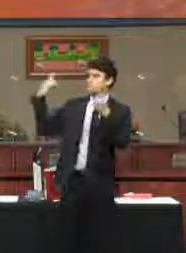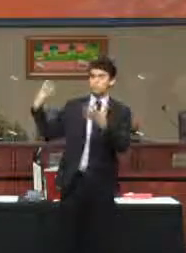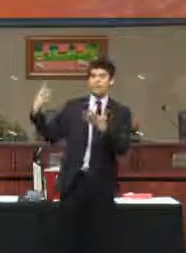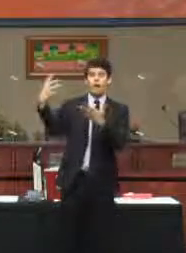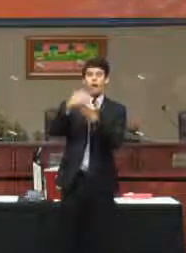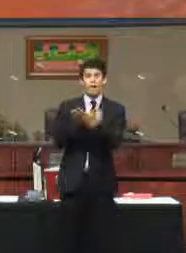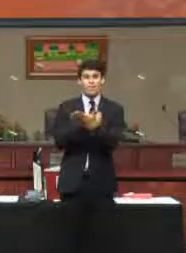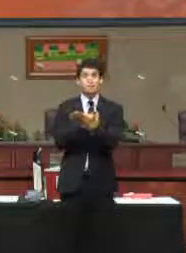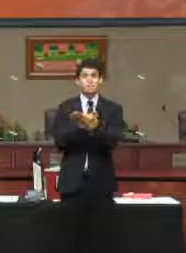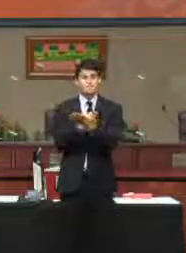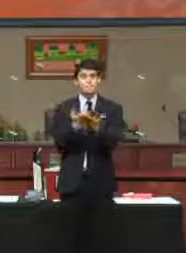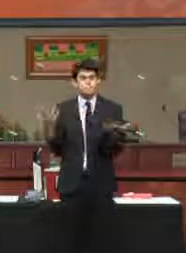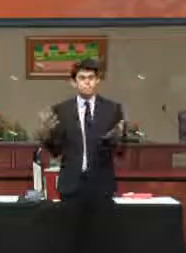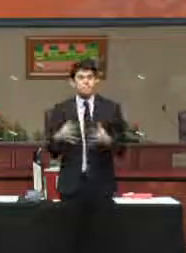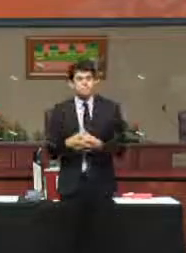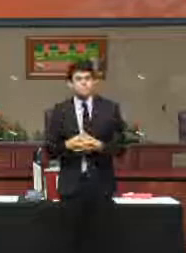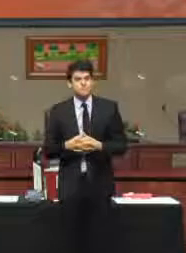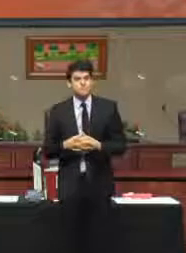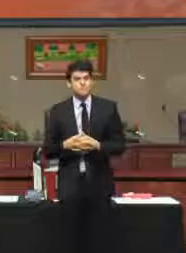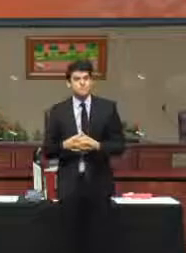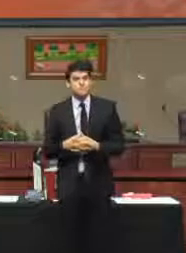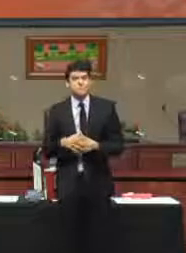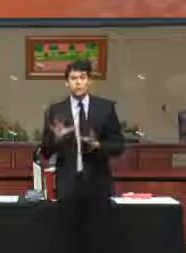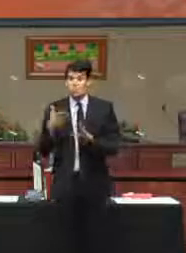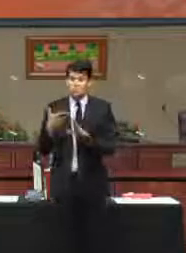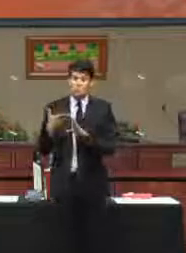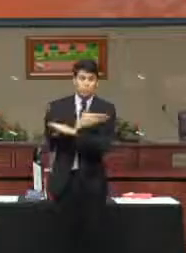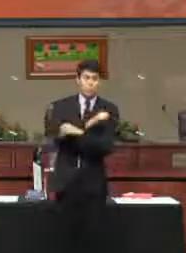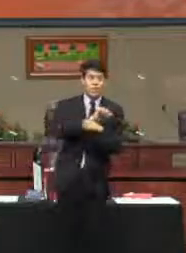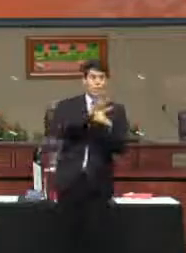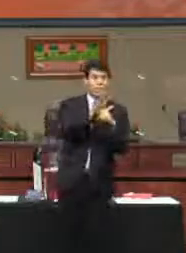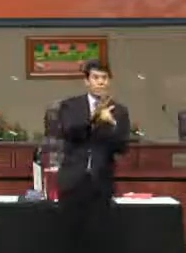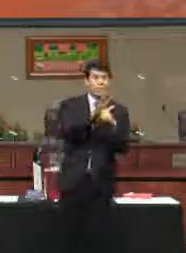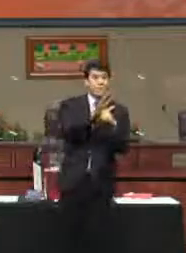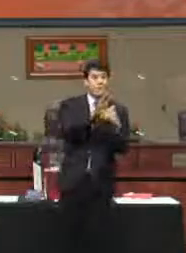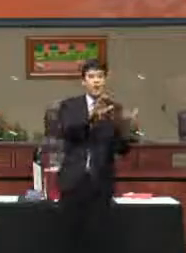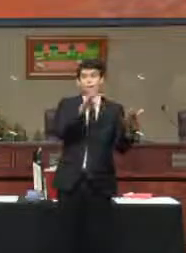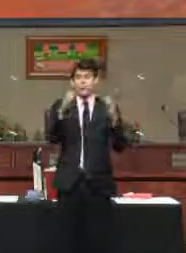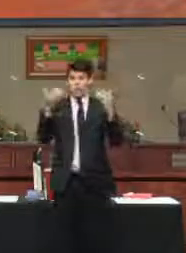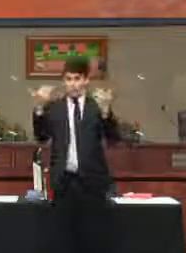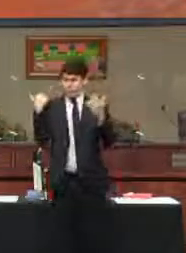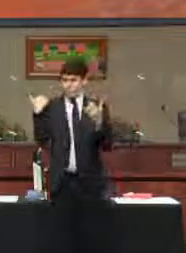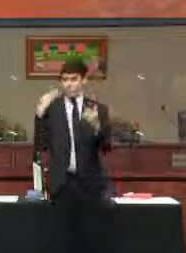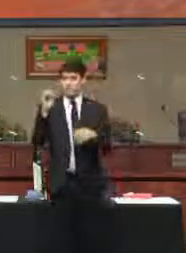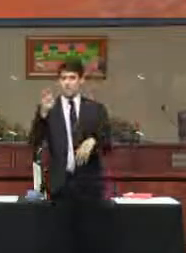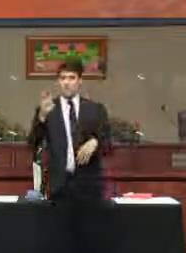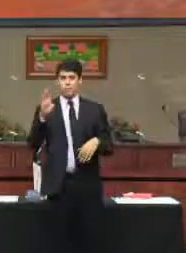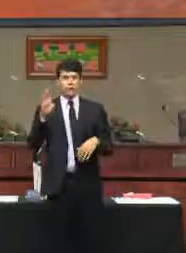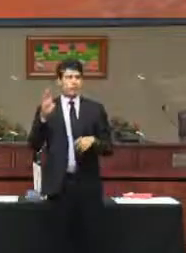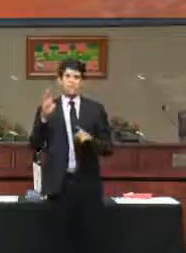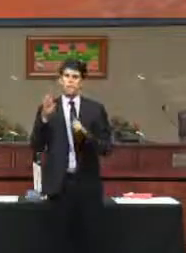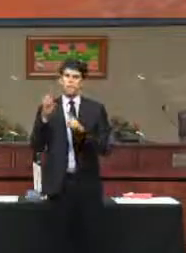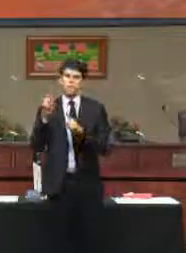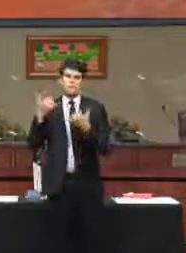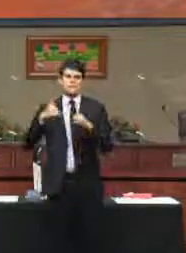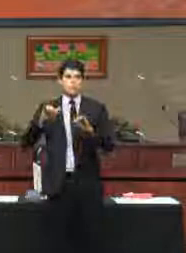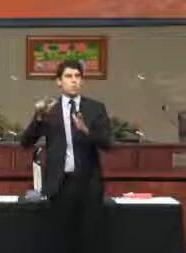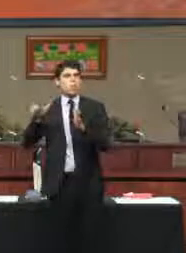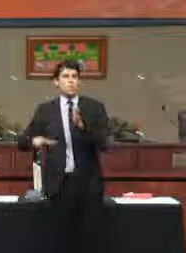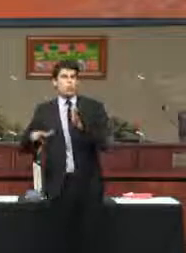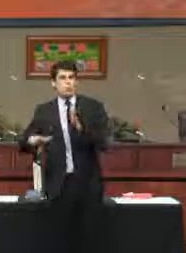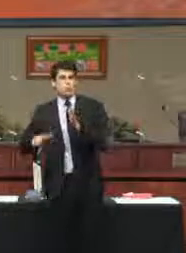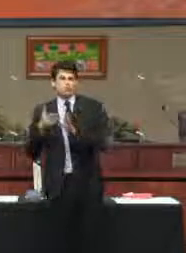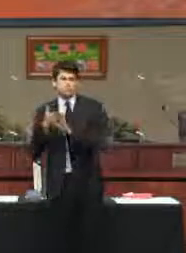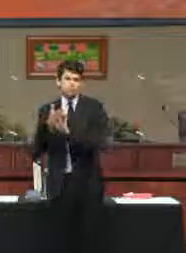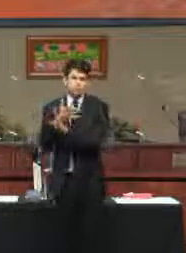it's less than we collected in any pre-pandemic February going back to 2004.